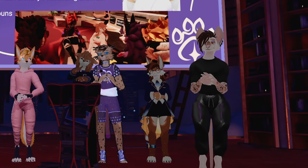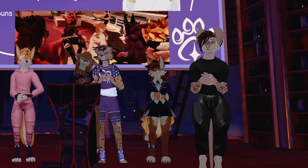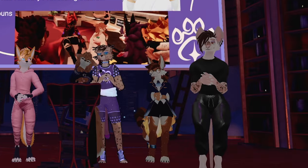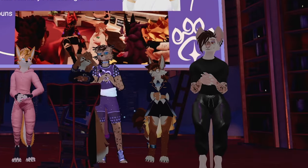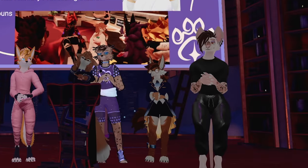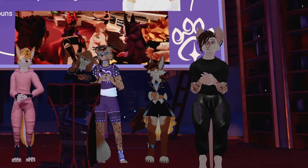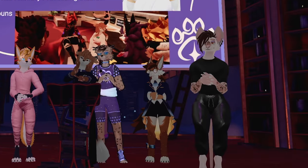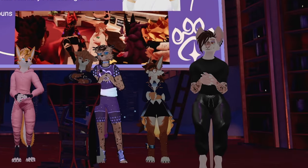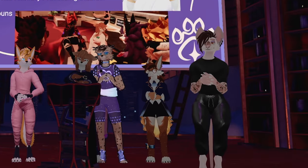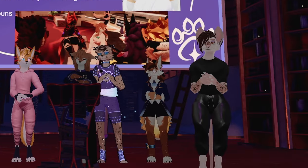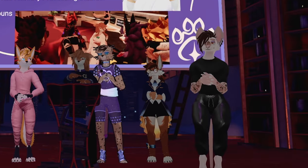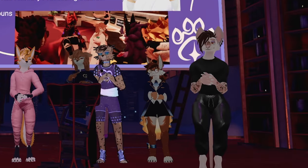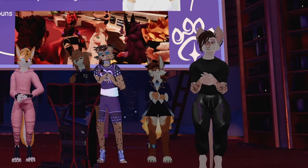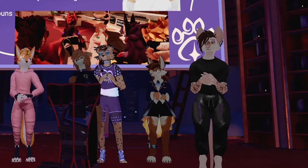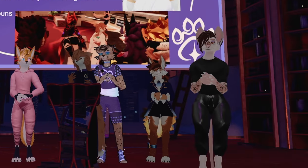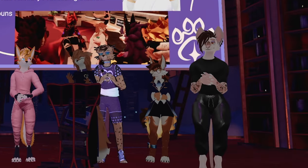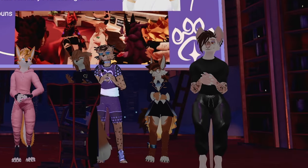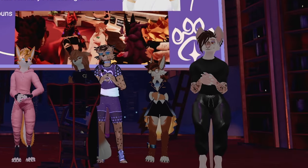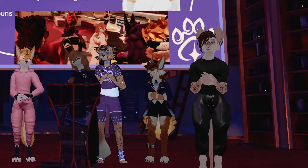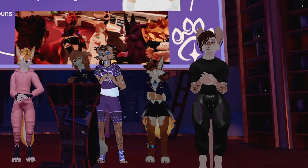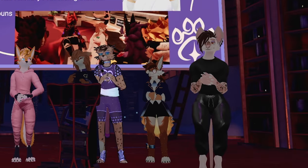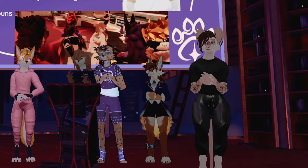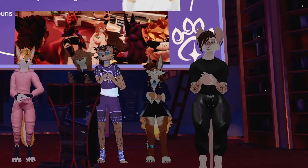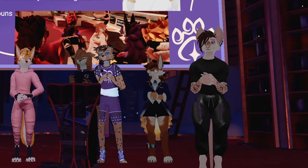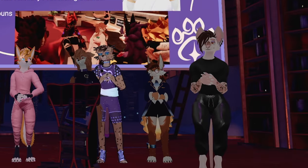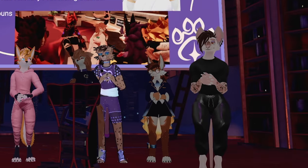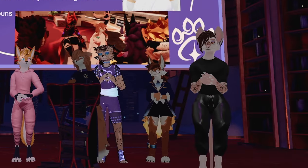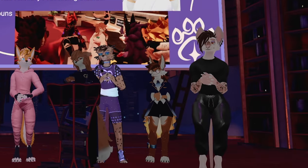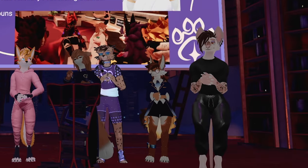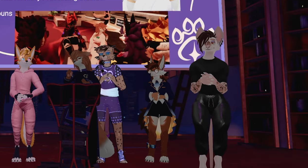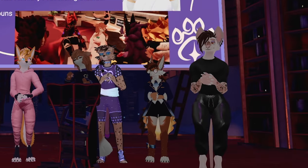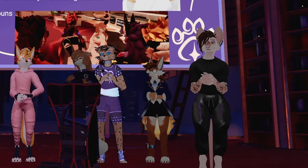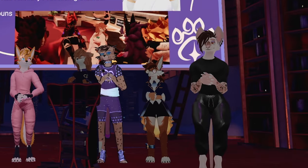I'm hearing. I've been here for a long time.